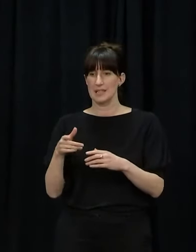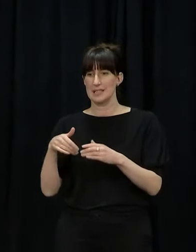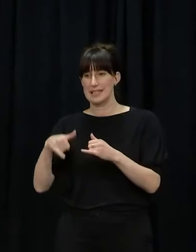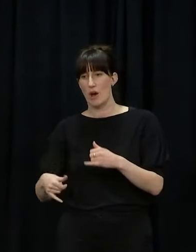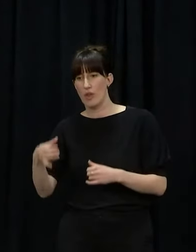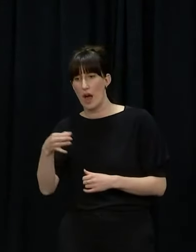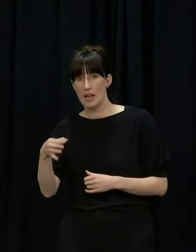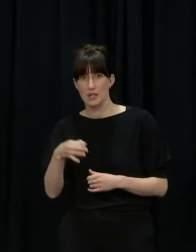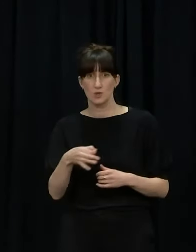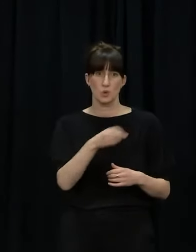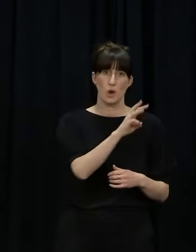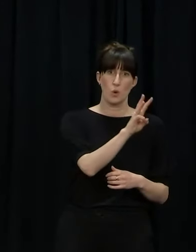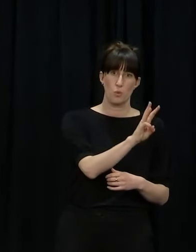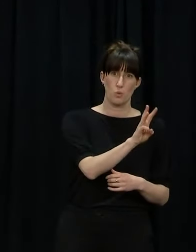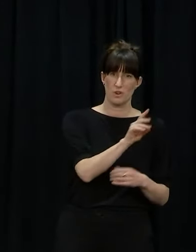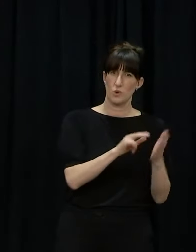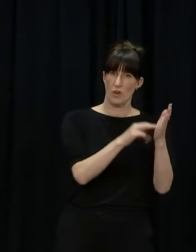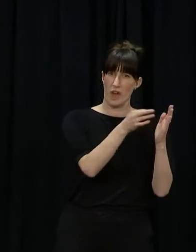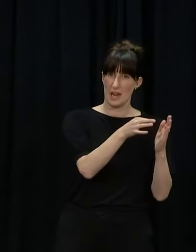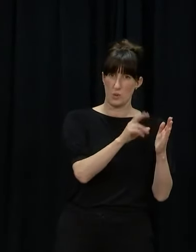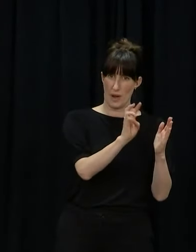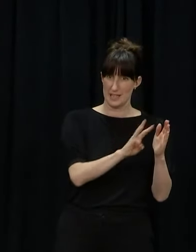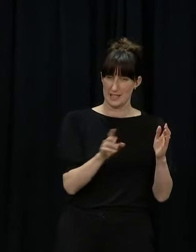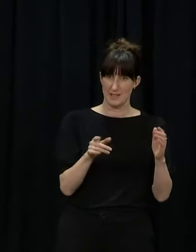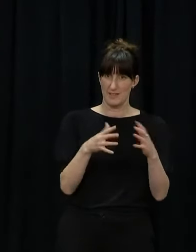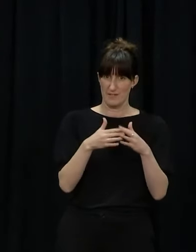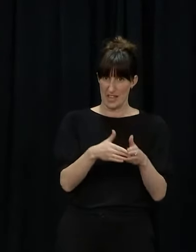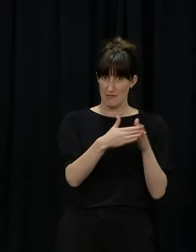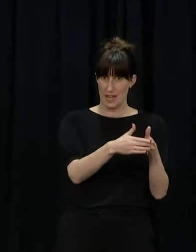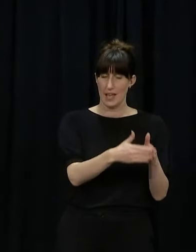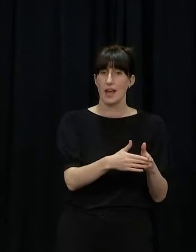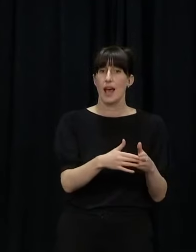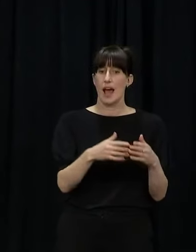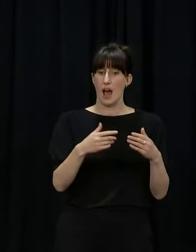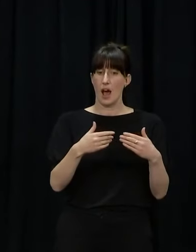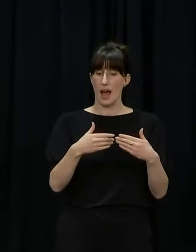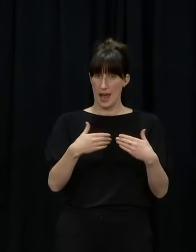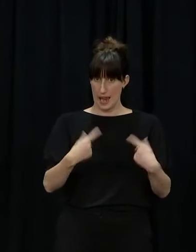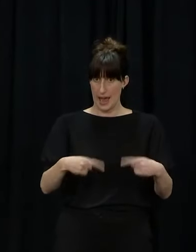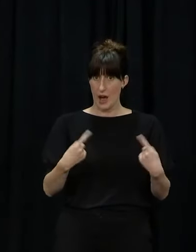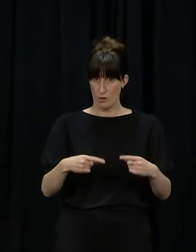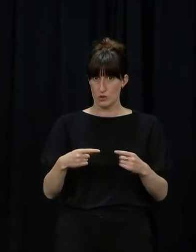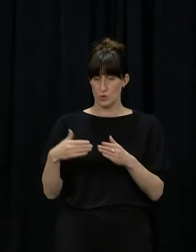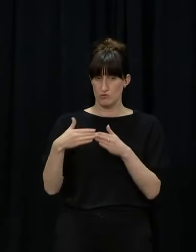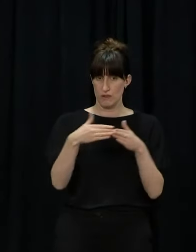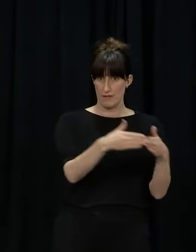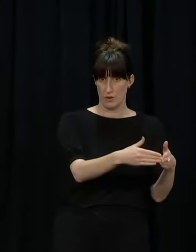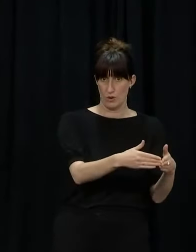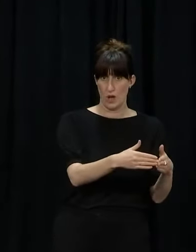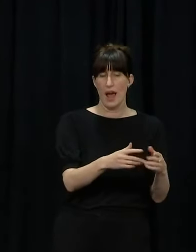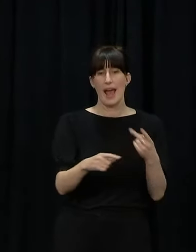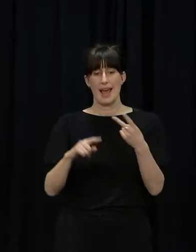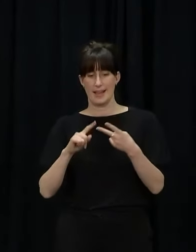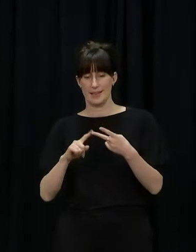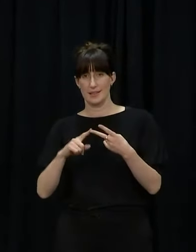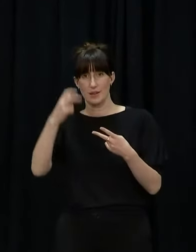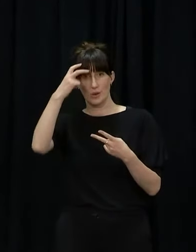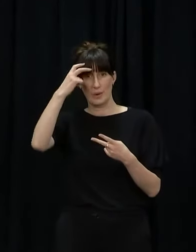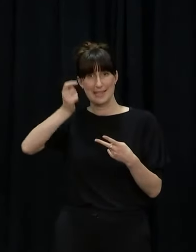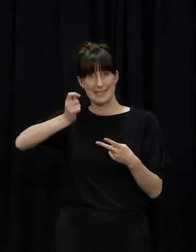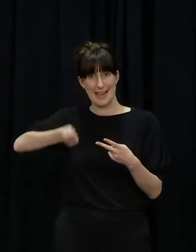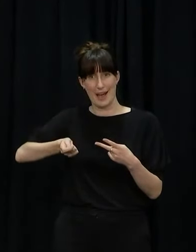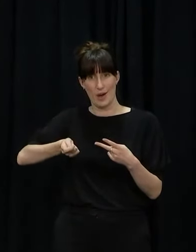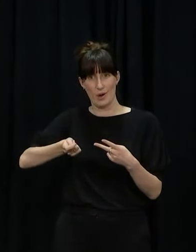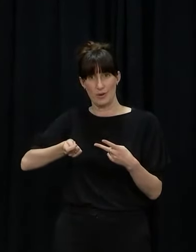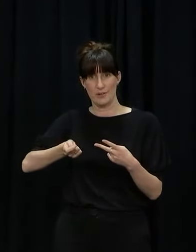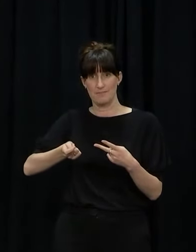an additional 24 hours. We will check in with them again because we have heard that there is high demand there. The issue, as